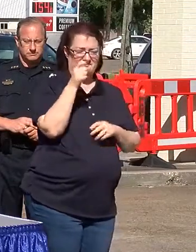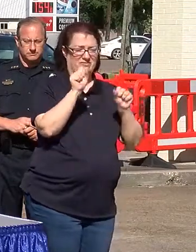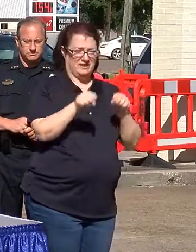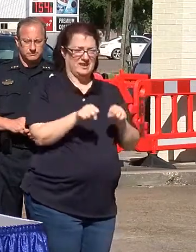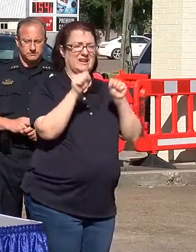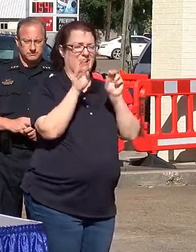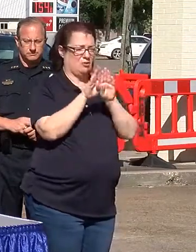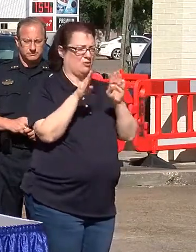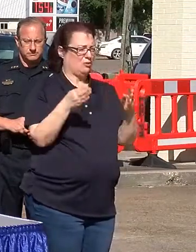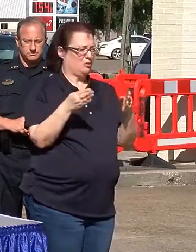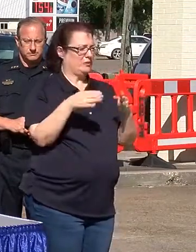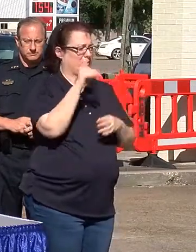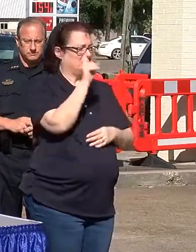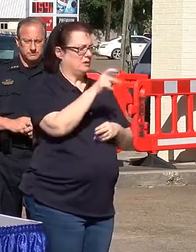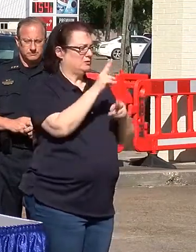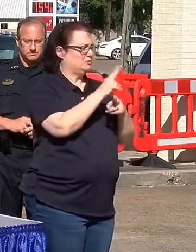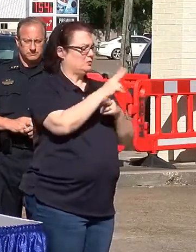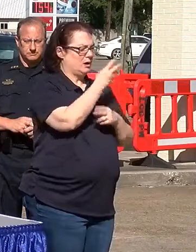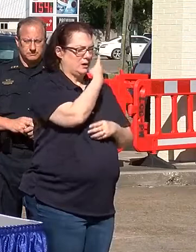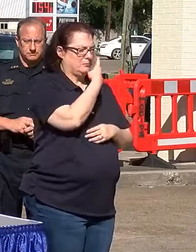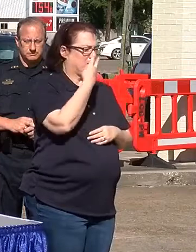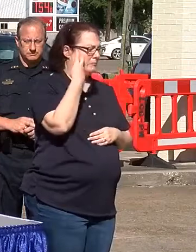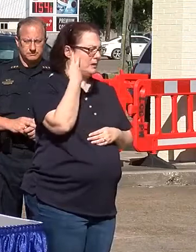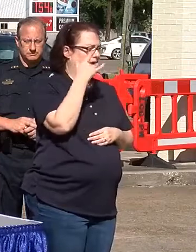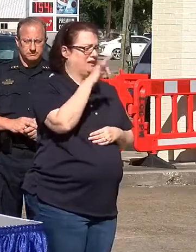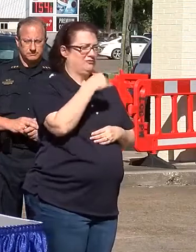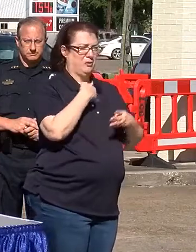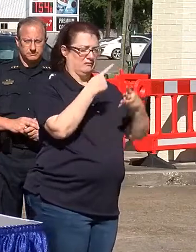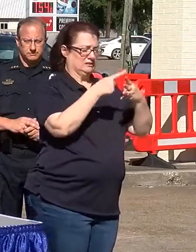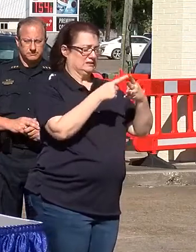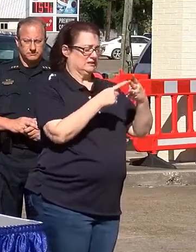Employees may not work if they have fever or symptoms.